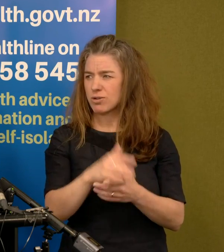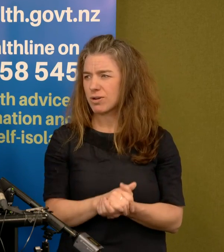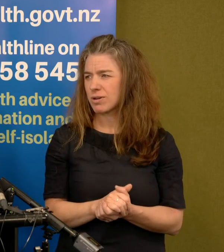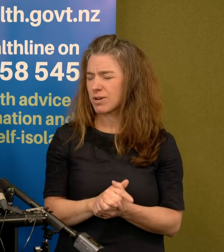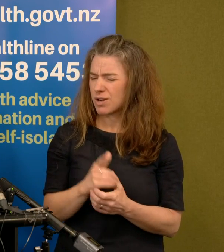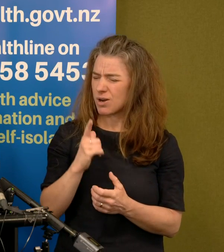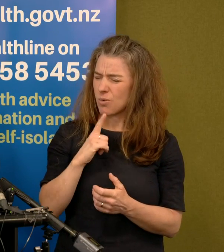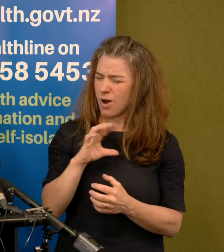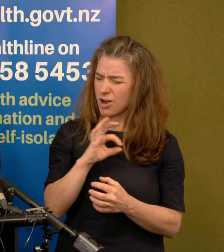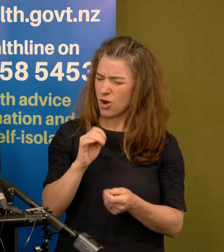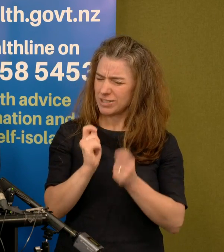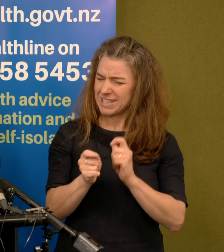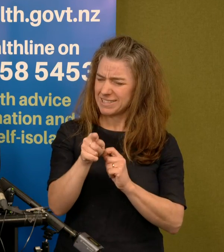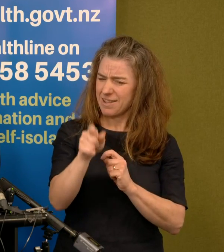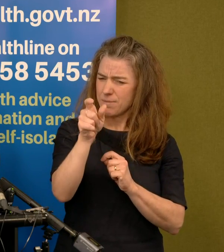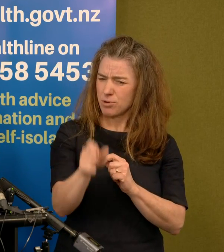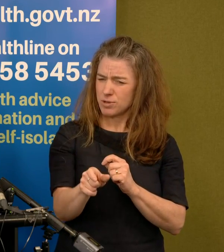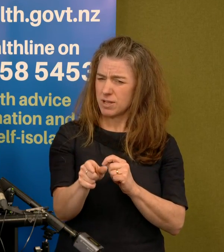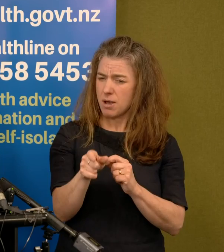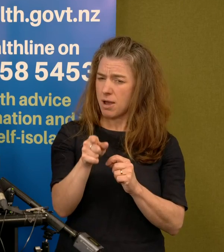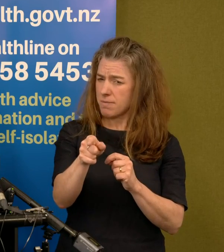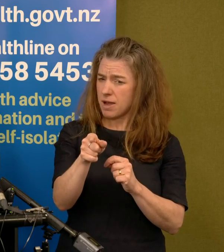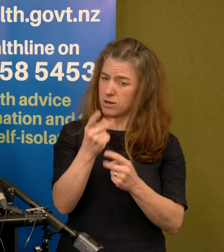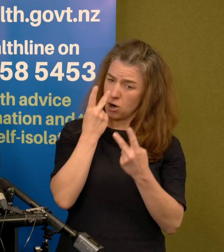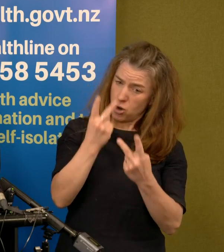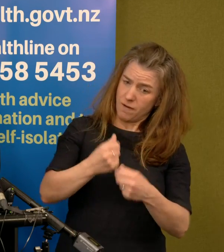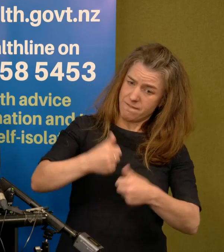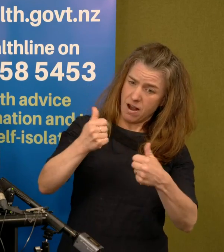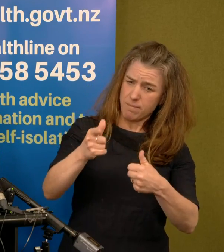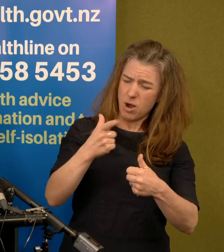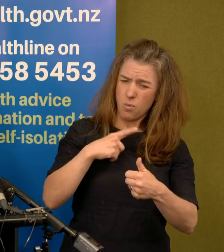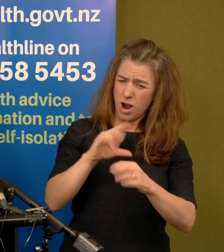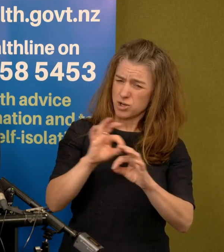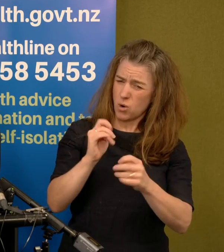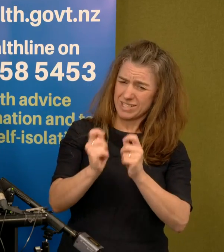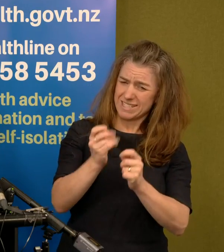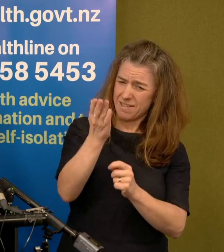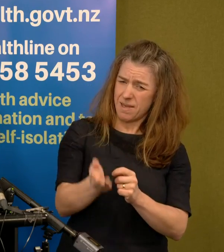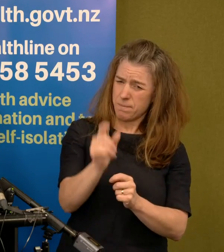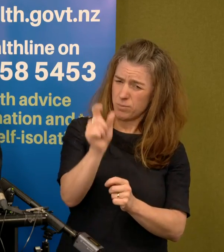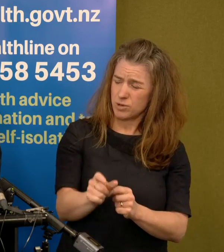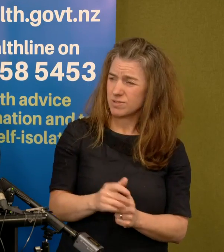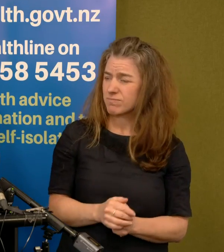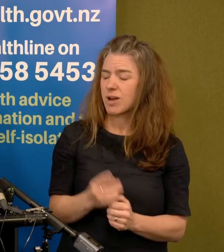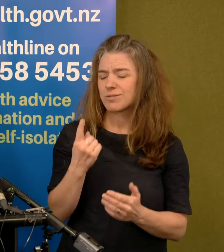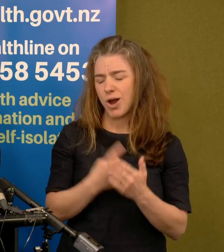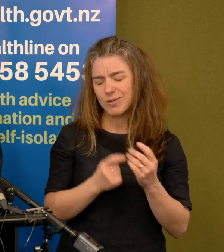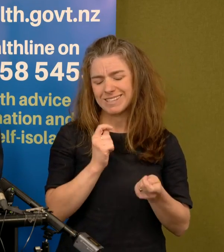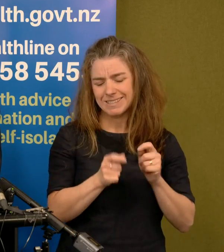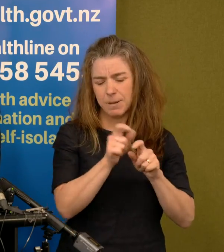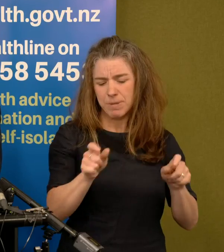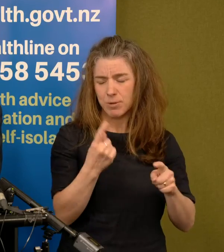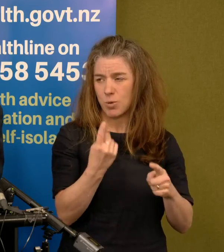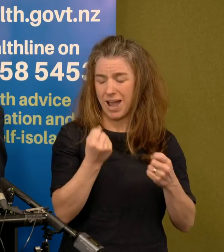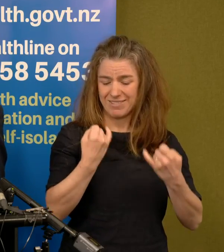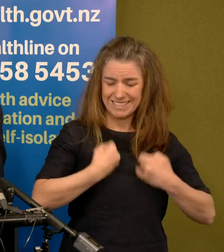not test for it though? Like, they may not have symptoms, but why not test? At this stage, we are only testing people who are symptomatic,